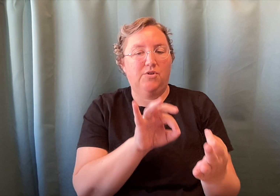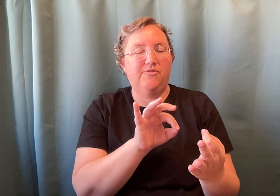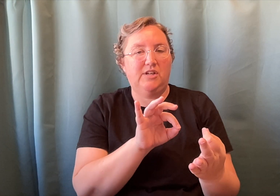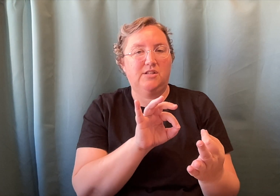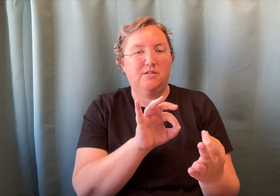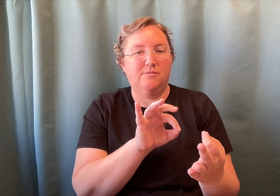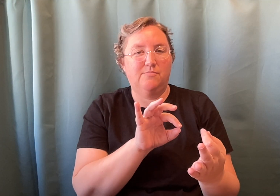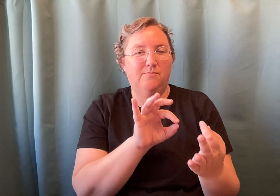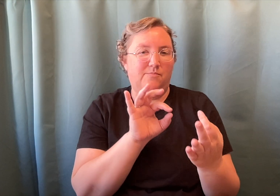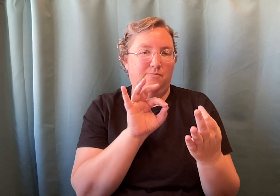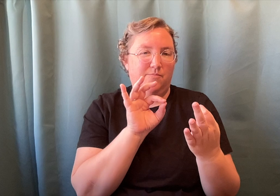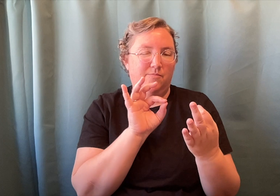Perfect.